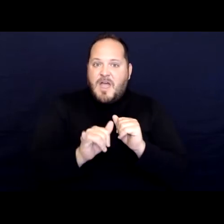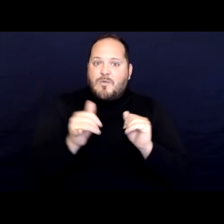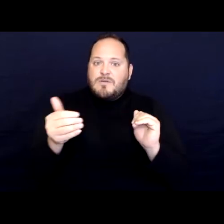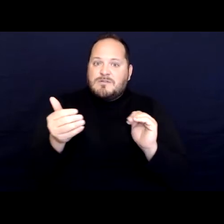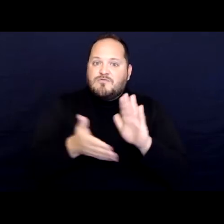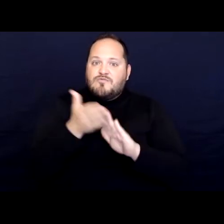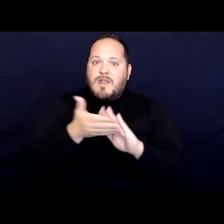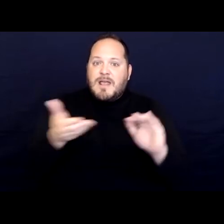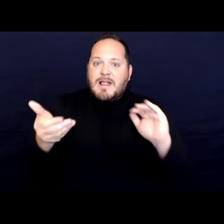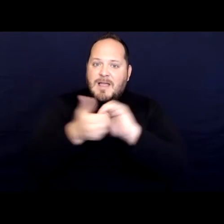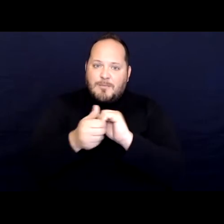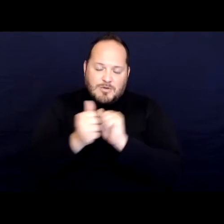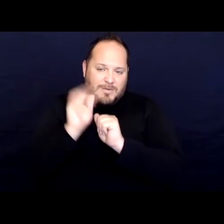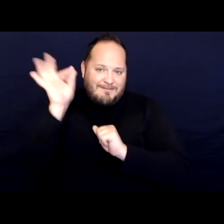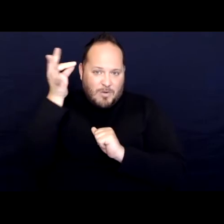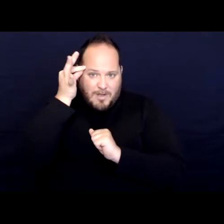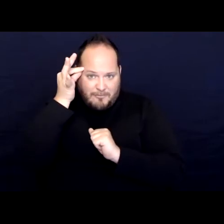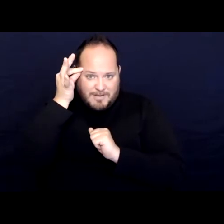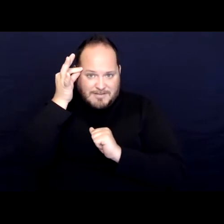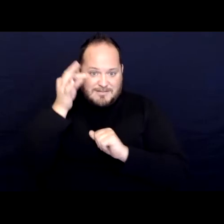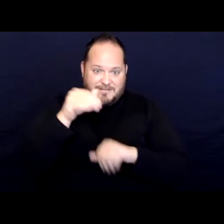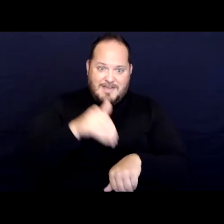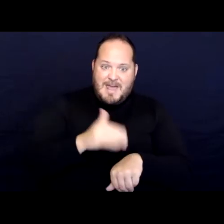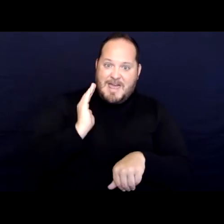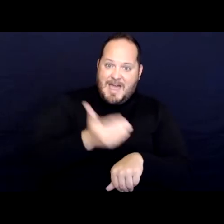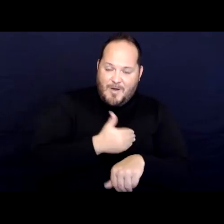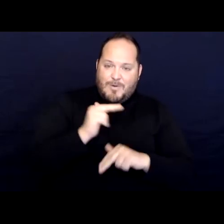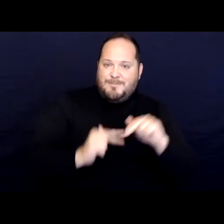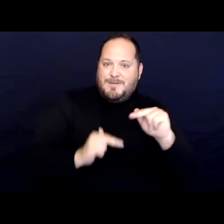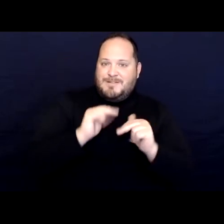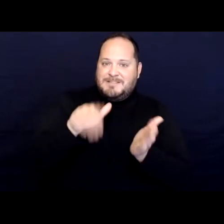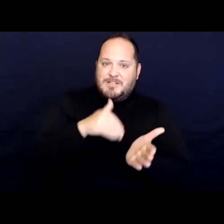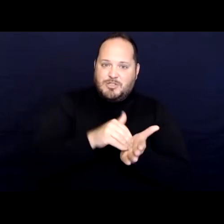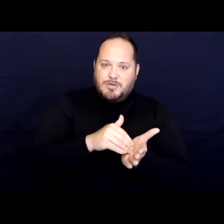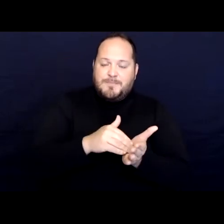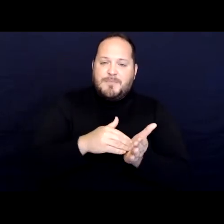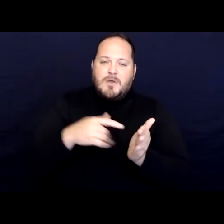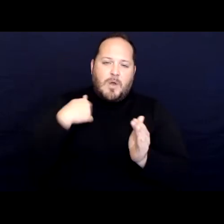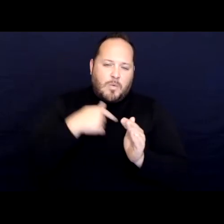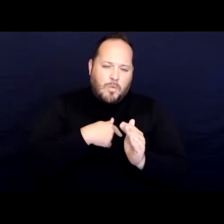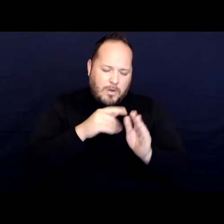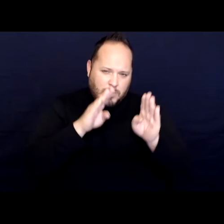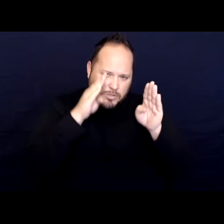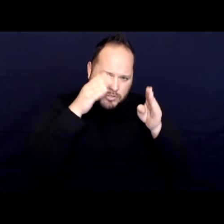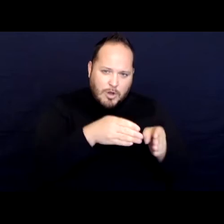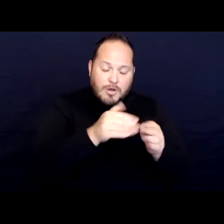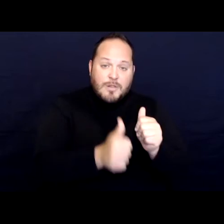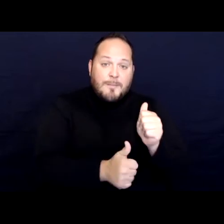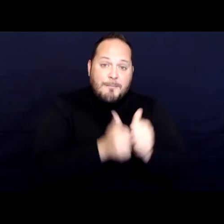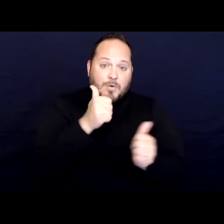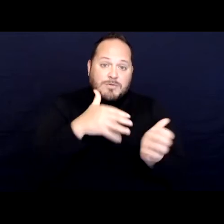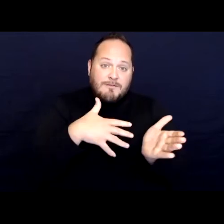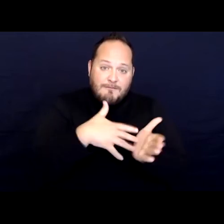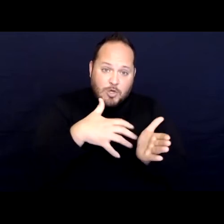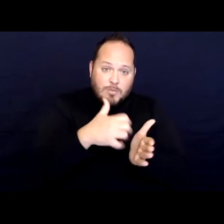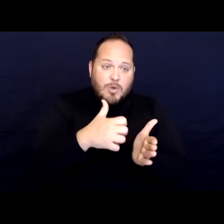government at our center, and targeting the most vulnerable, underserved folks